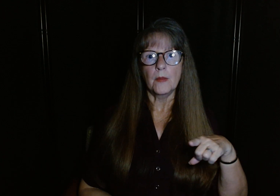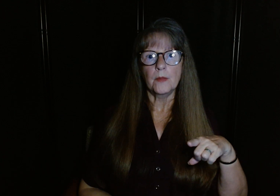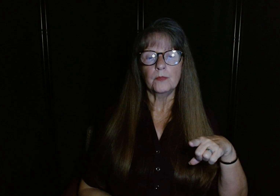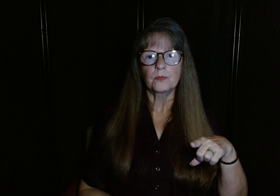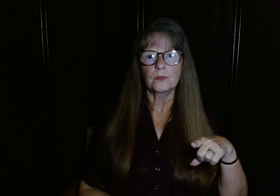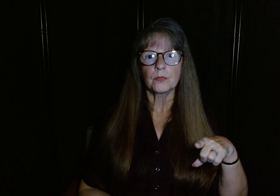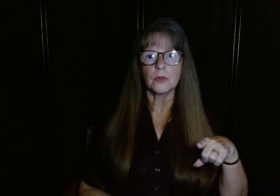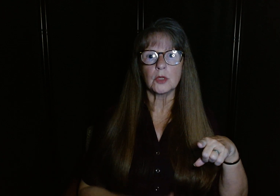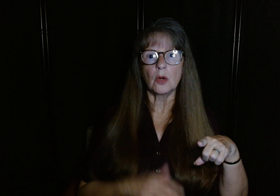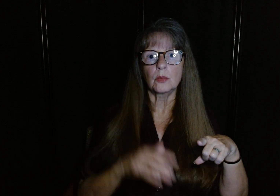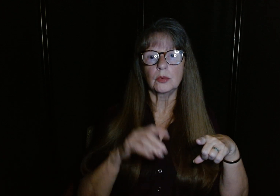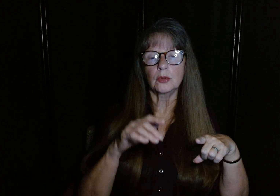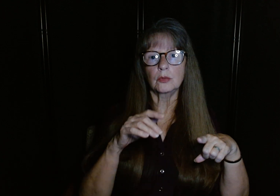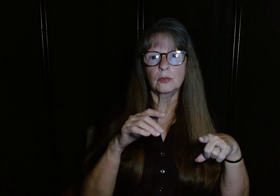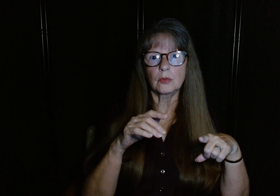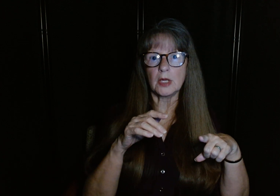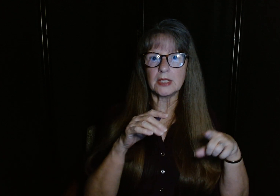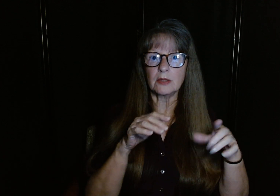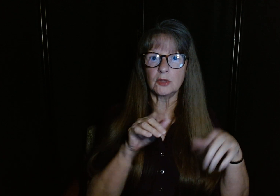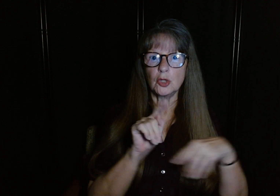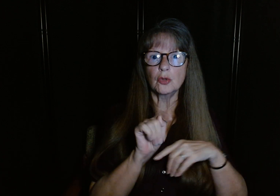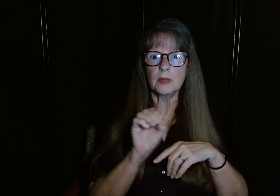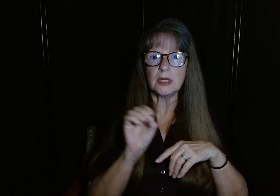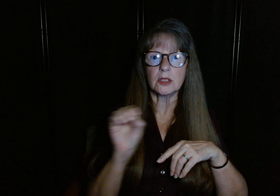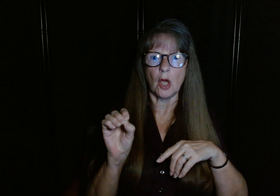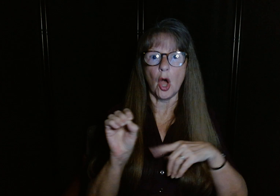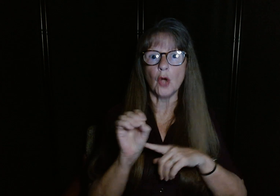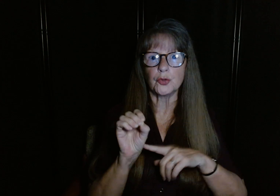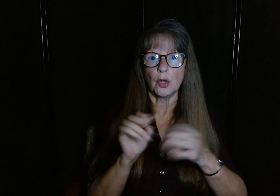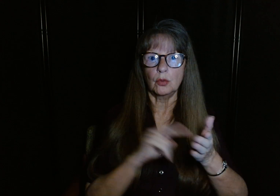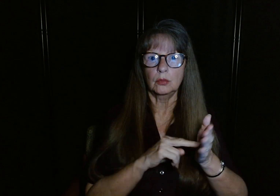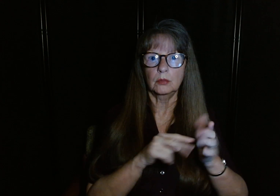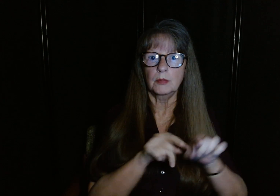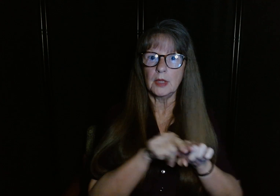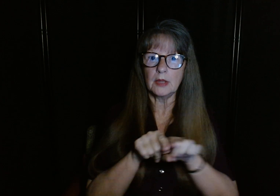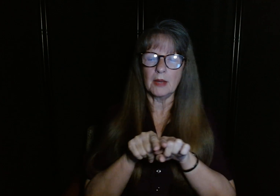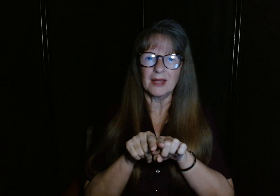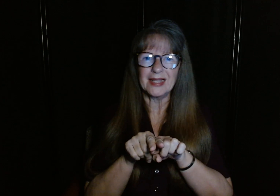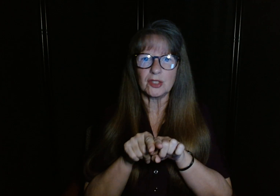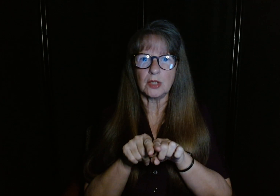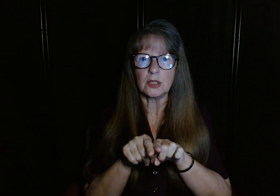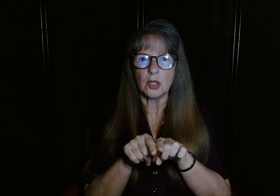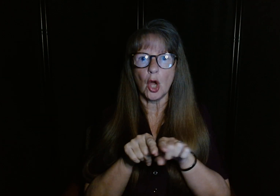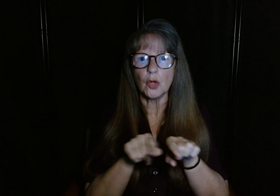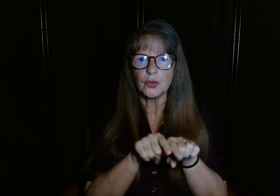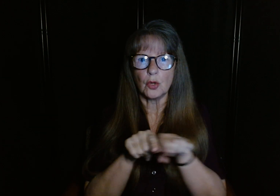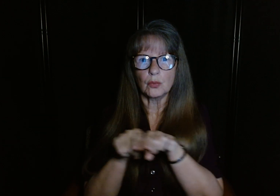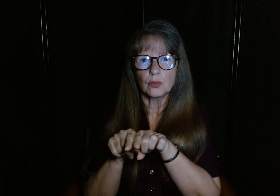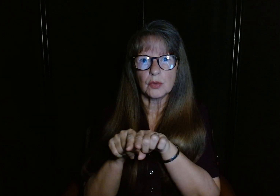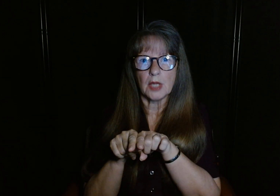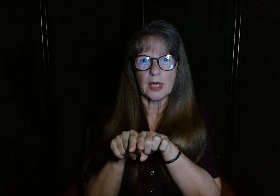Um, so because it too means also, that it's an also sign,